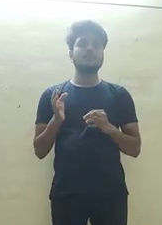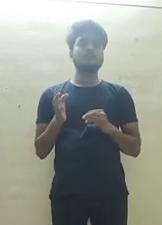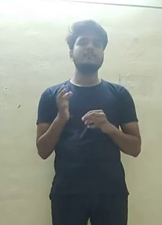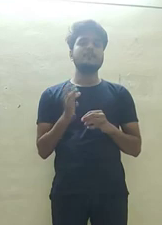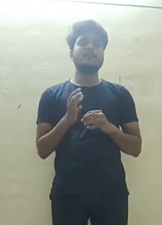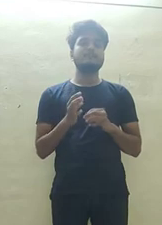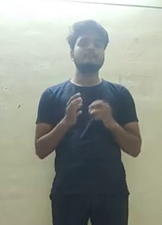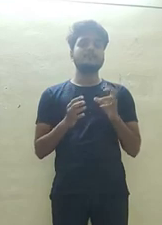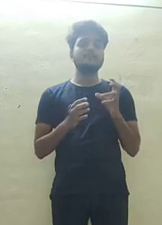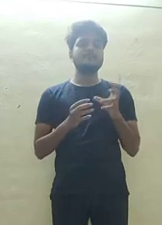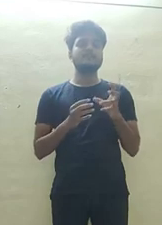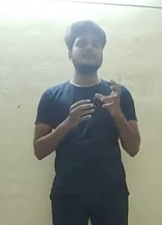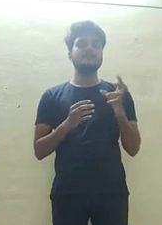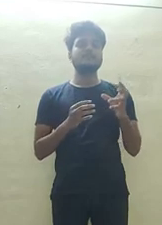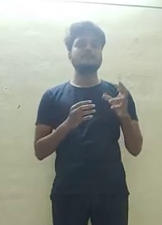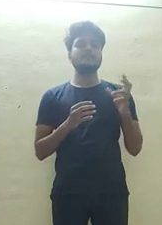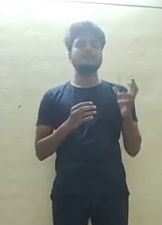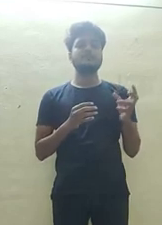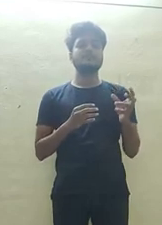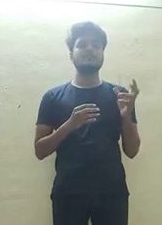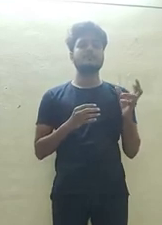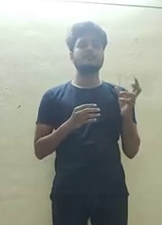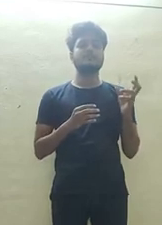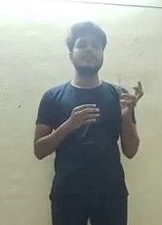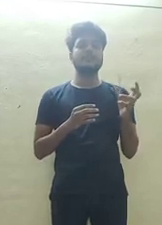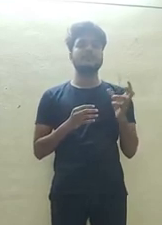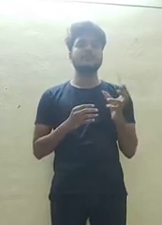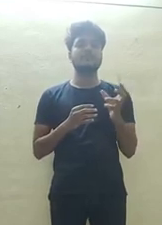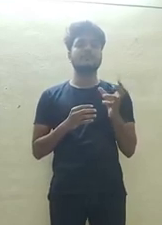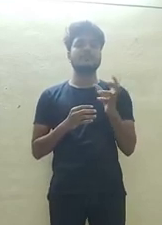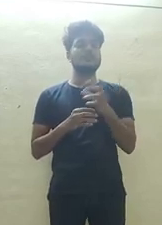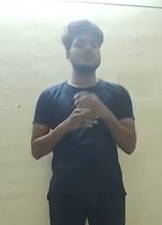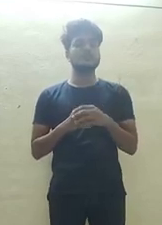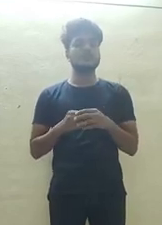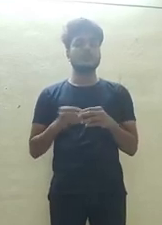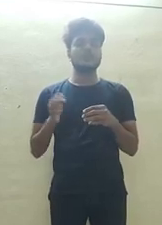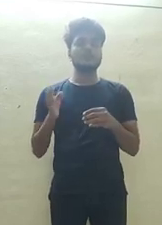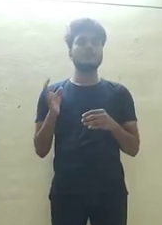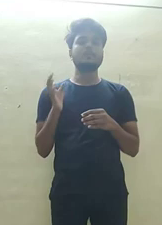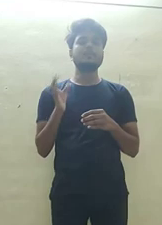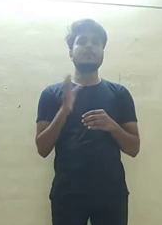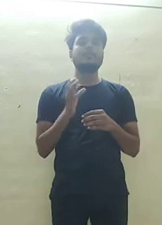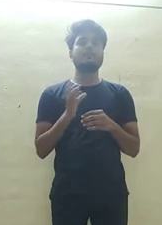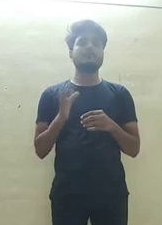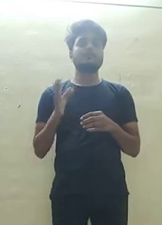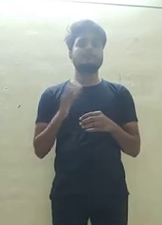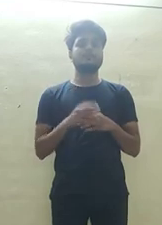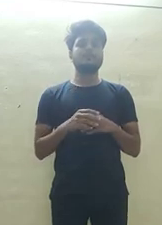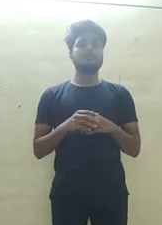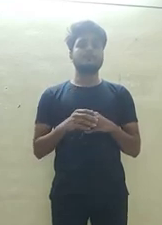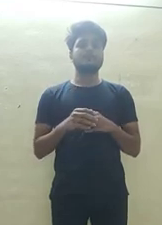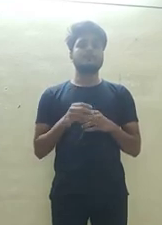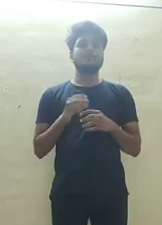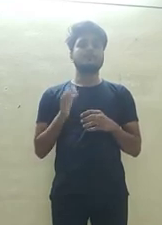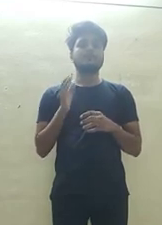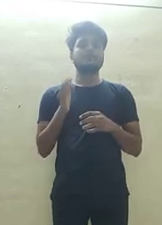can be that data structure is used in a drive-in burger joint to keep track of customer orders. So the